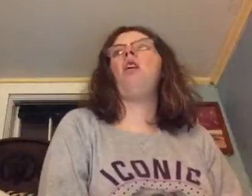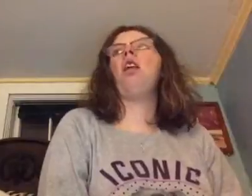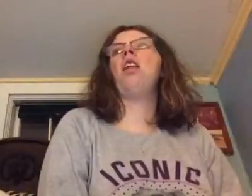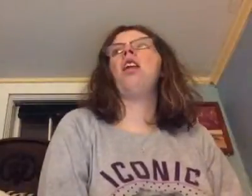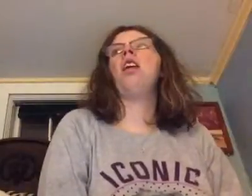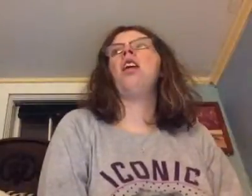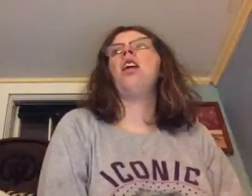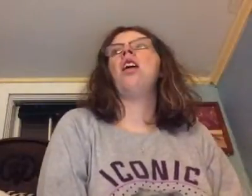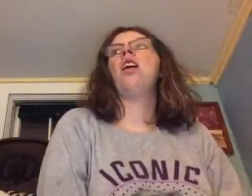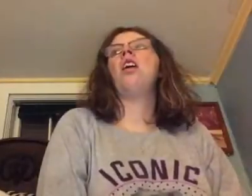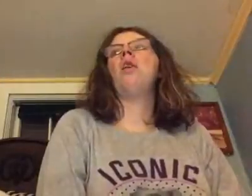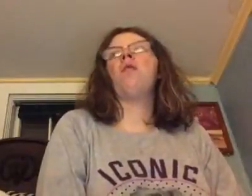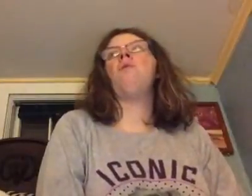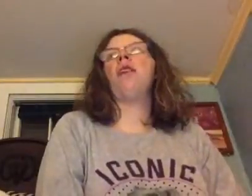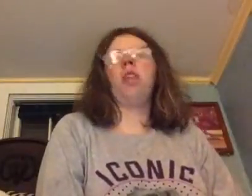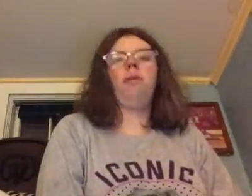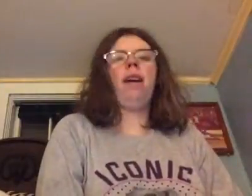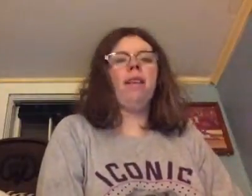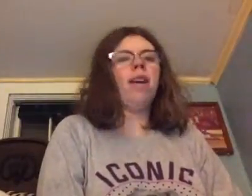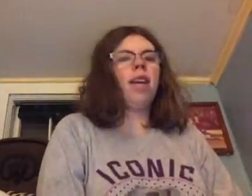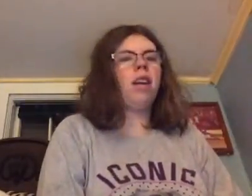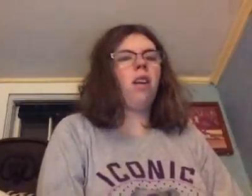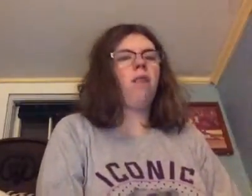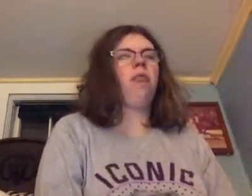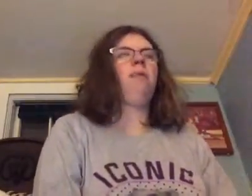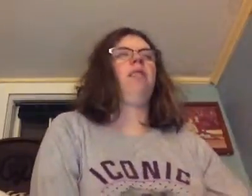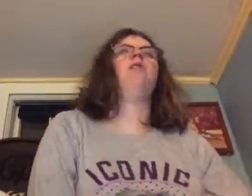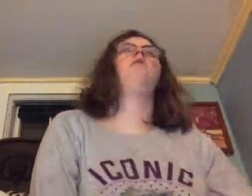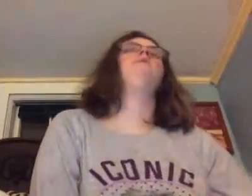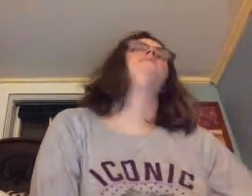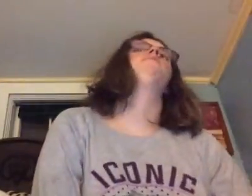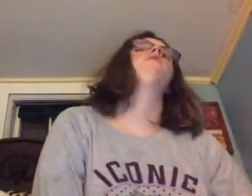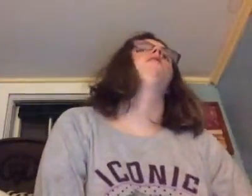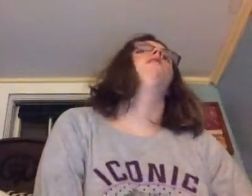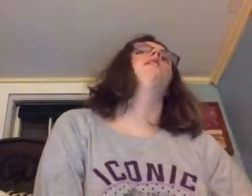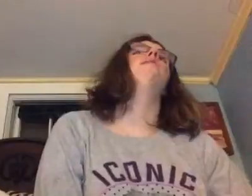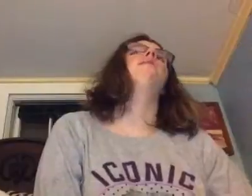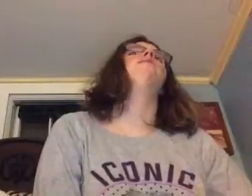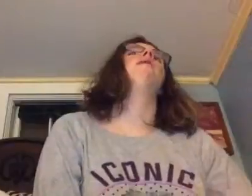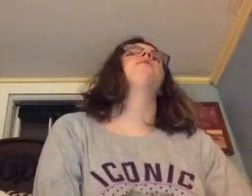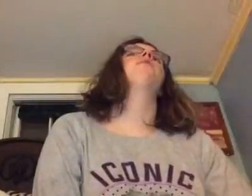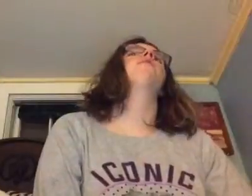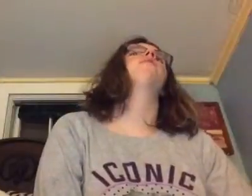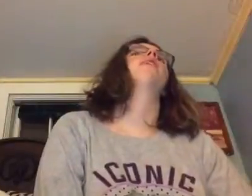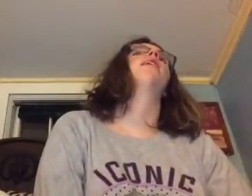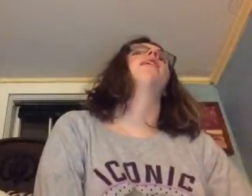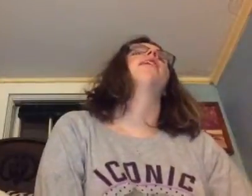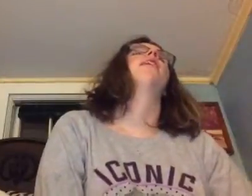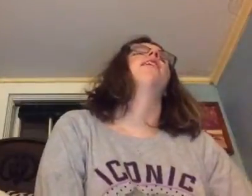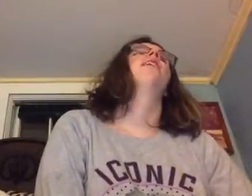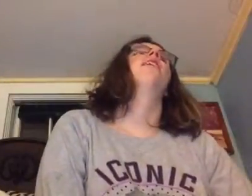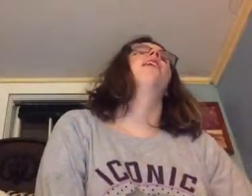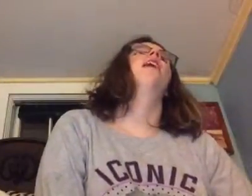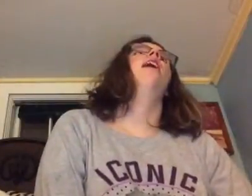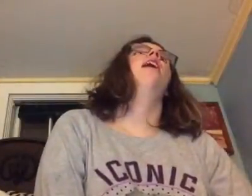kindergarten, you were special, but in kindergarten, that's when I started, in the popular group, and